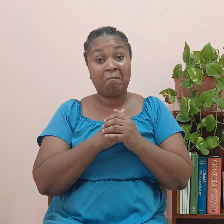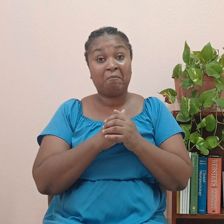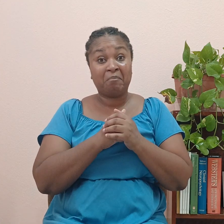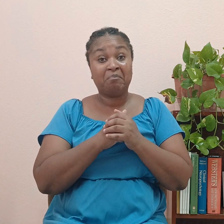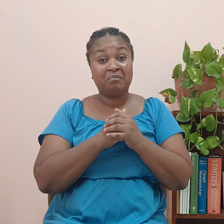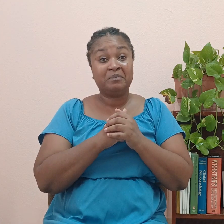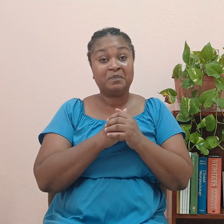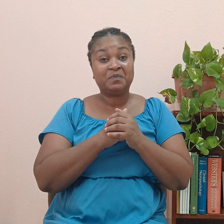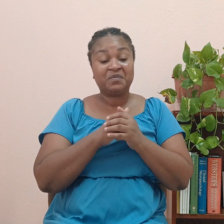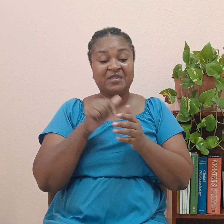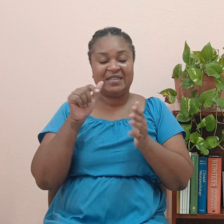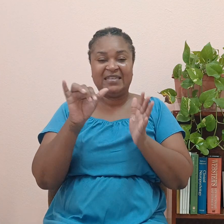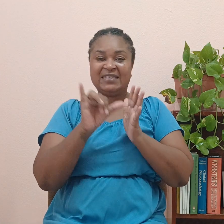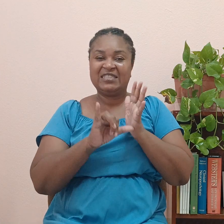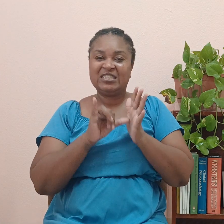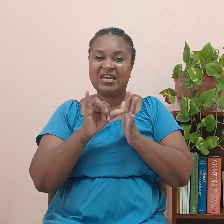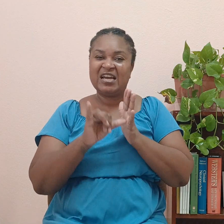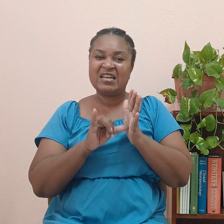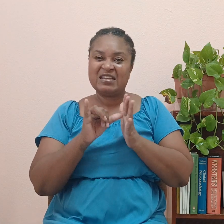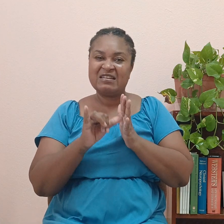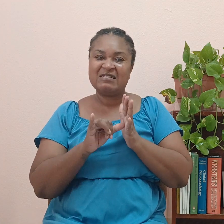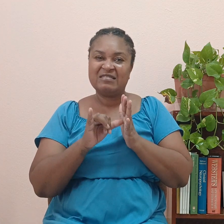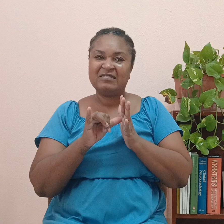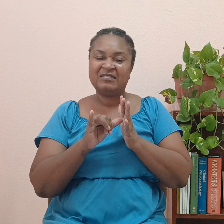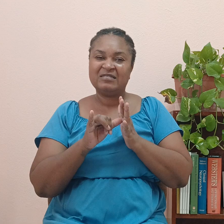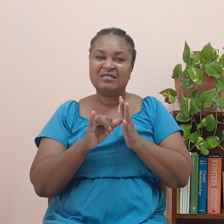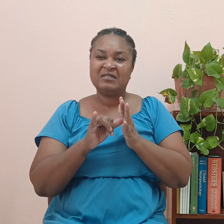This channel is only one such outlet,